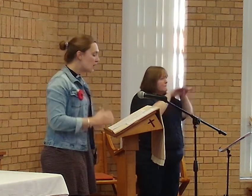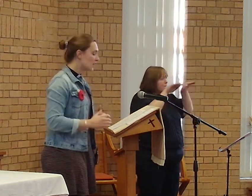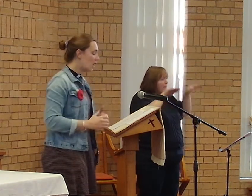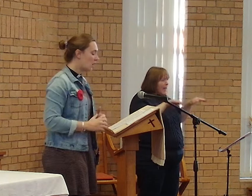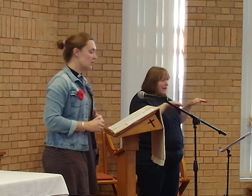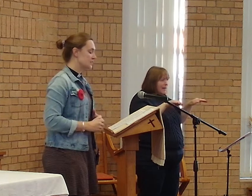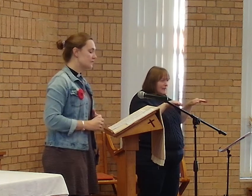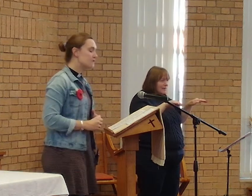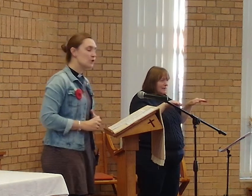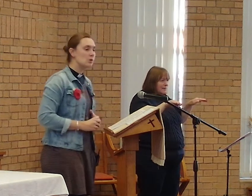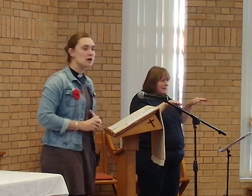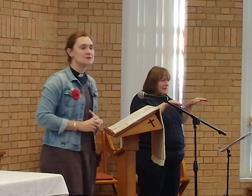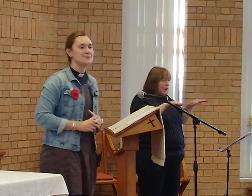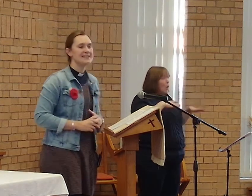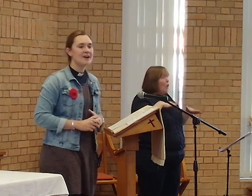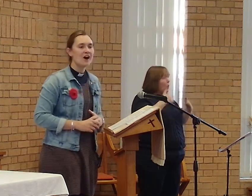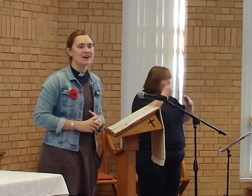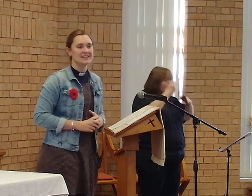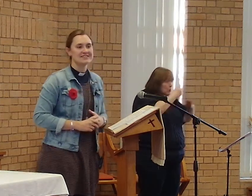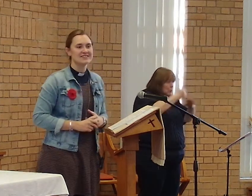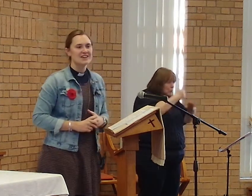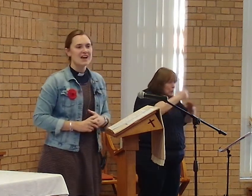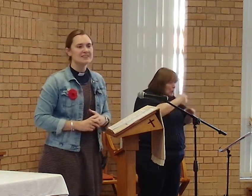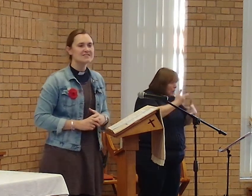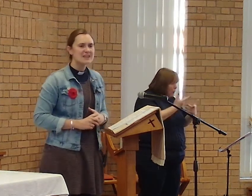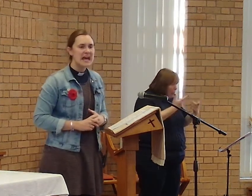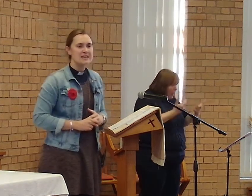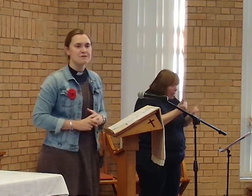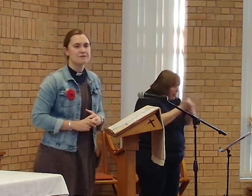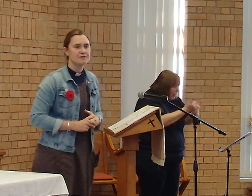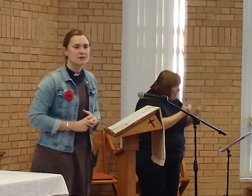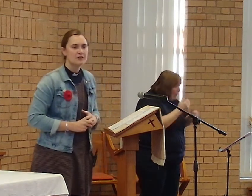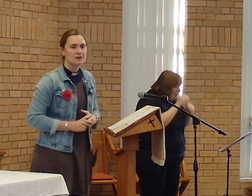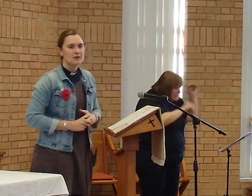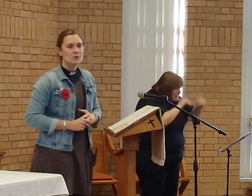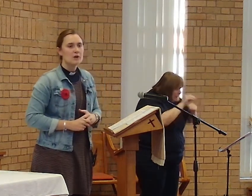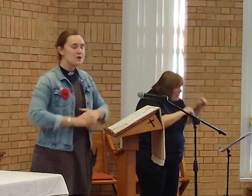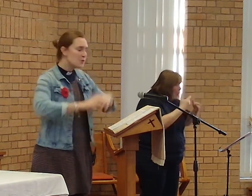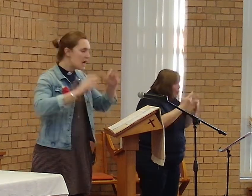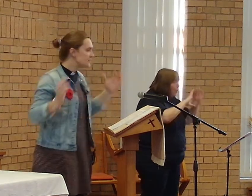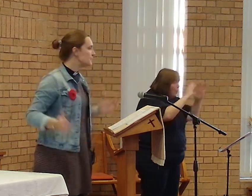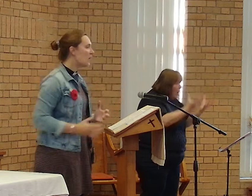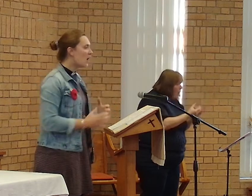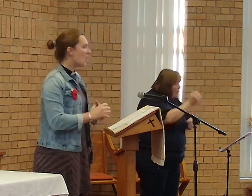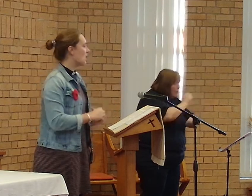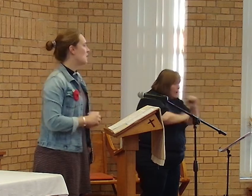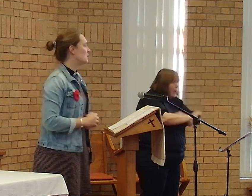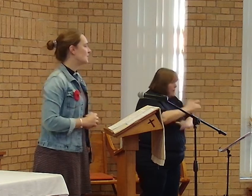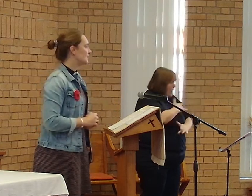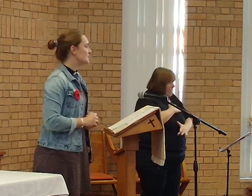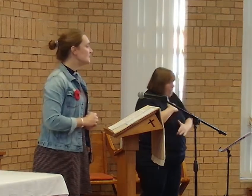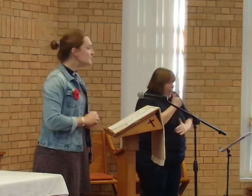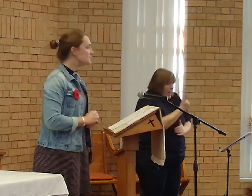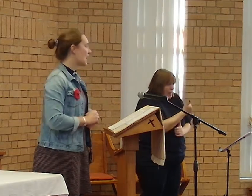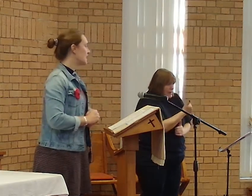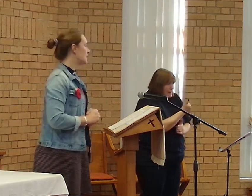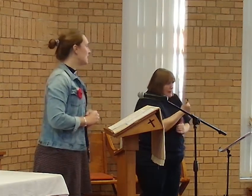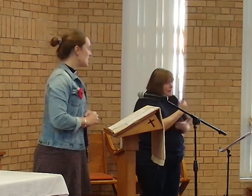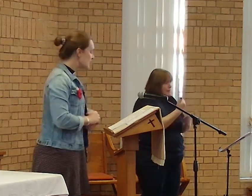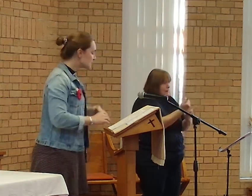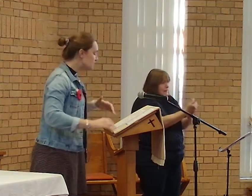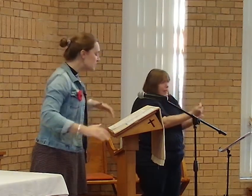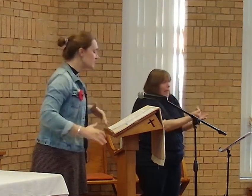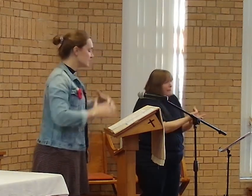who work hard for the world to be kind and safe, where whoever you are, you